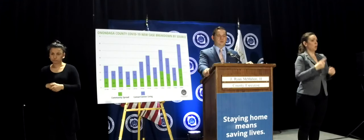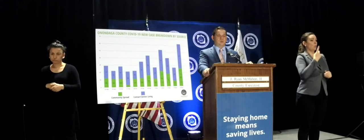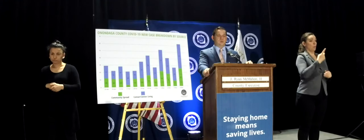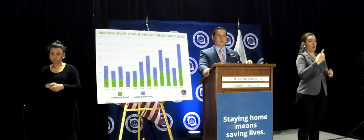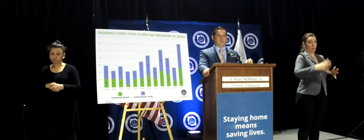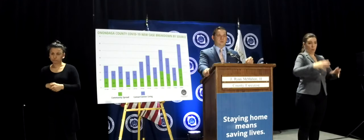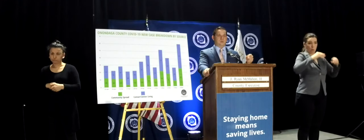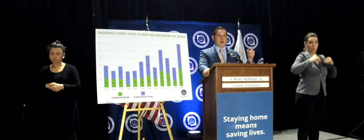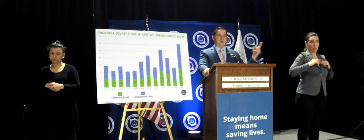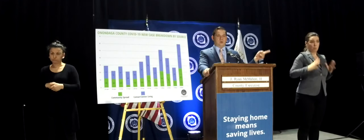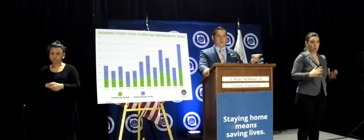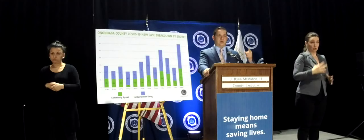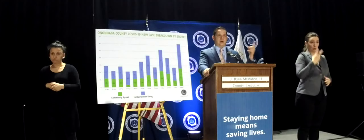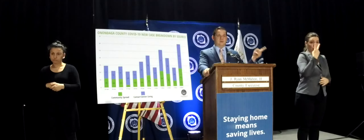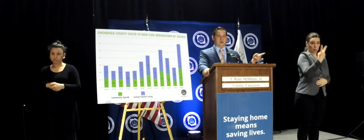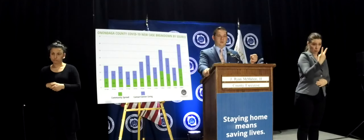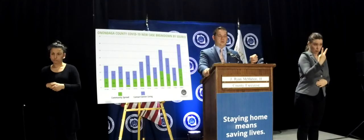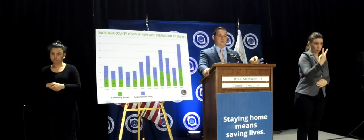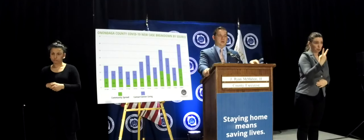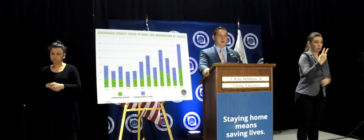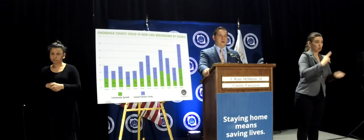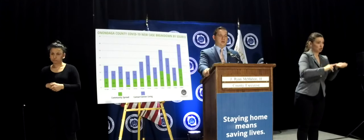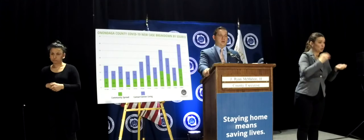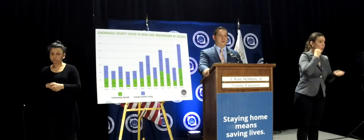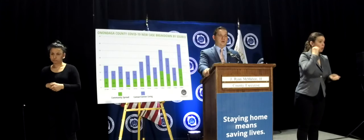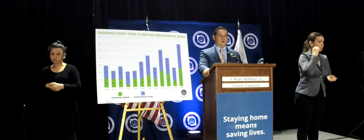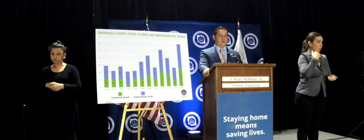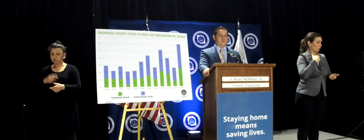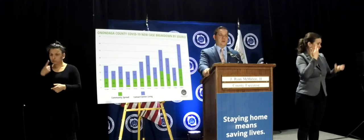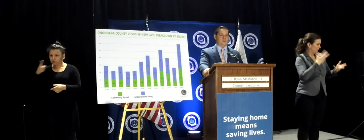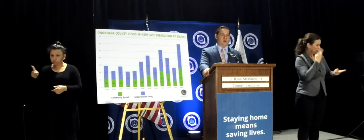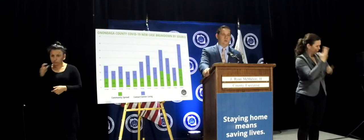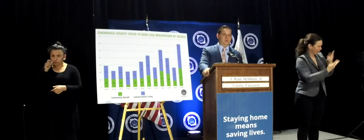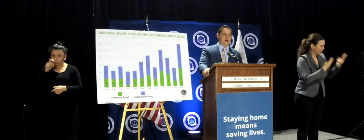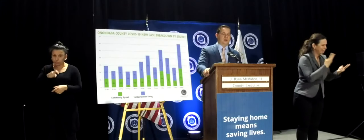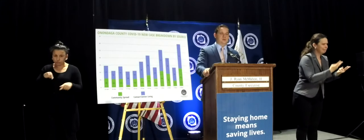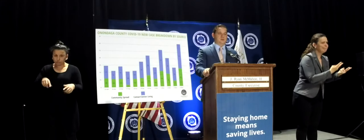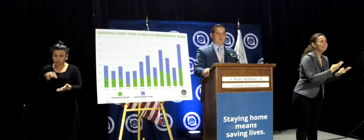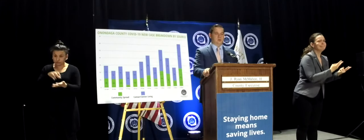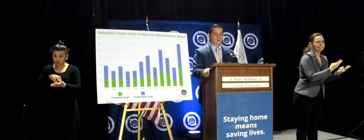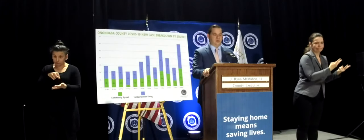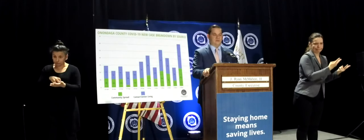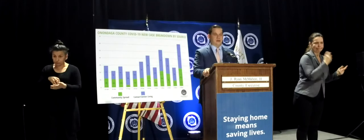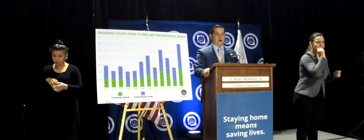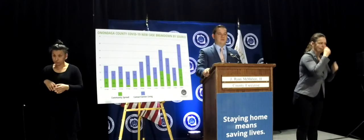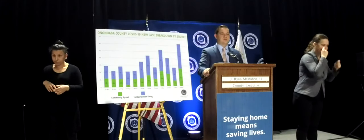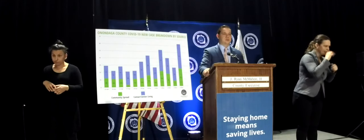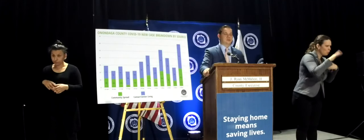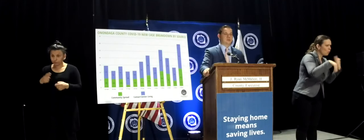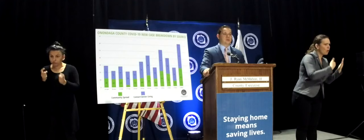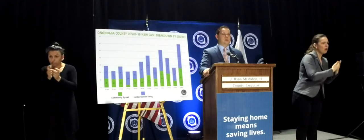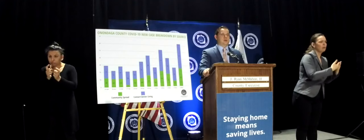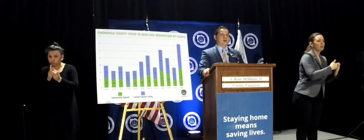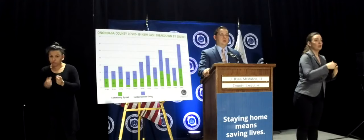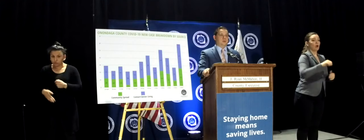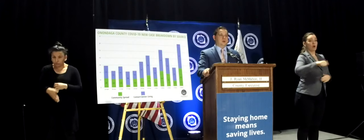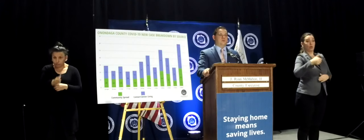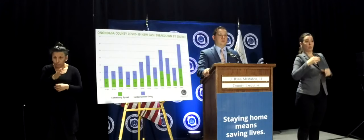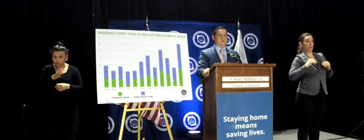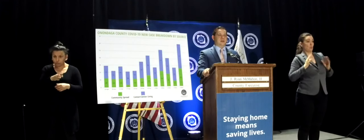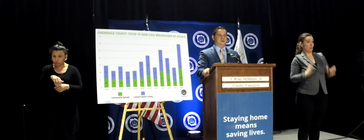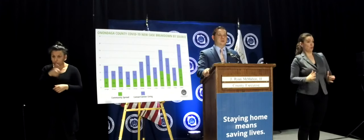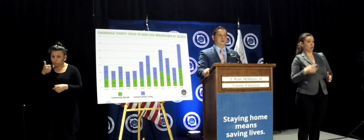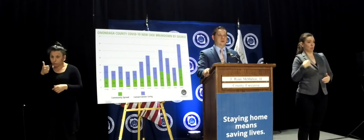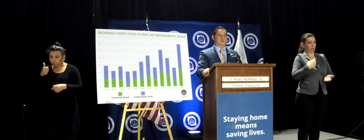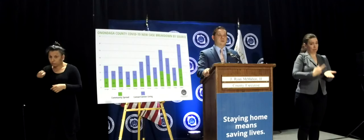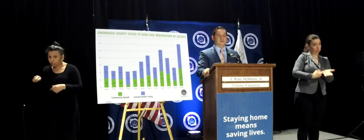two, now we're going out there. The other owner of the other one we're talking to, we'll have that conversation, and hopefully